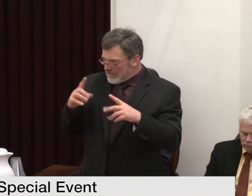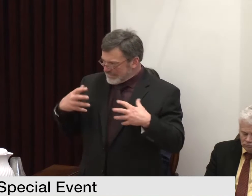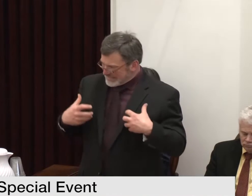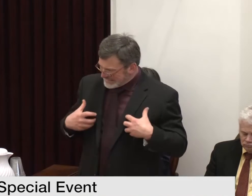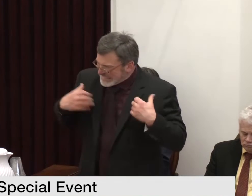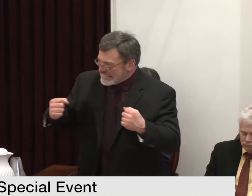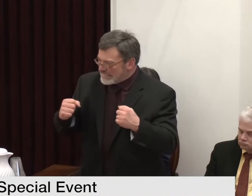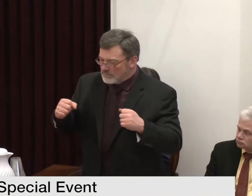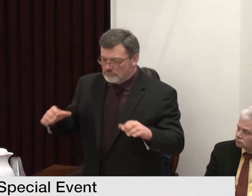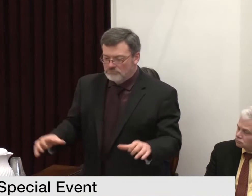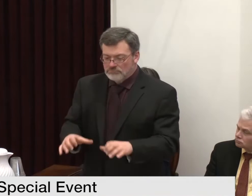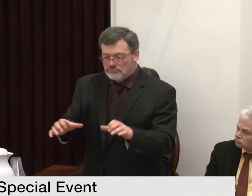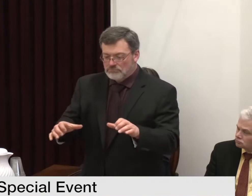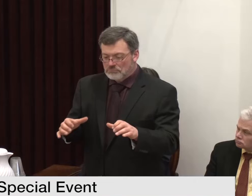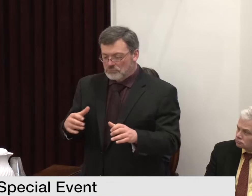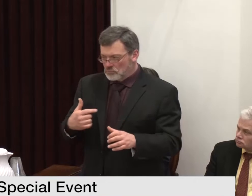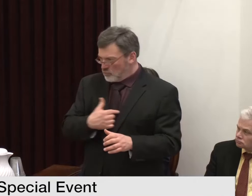worse.